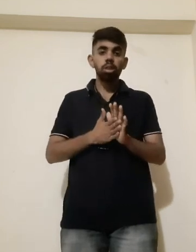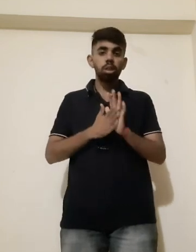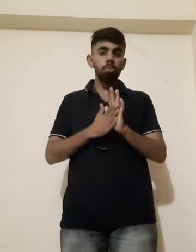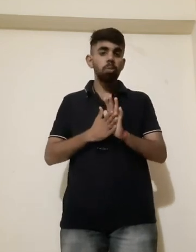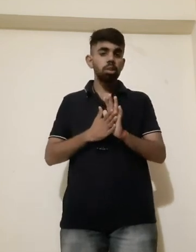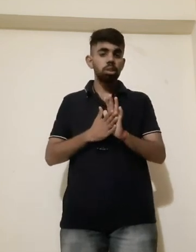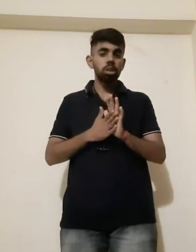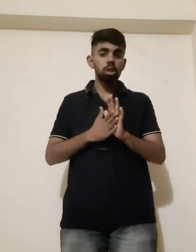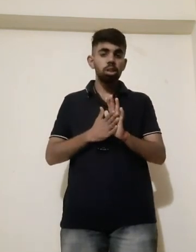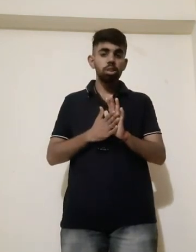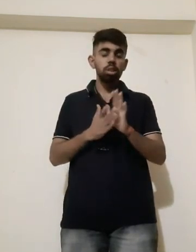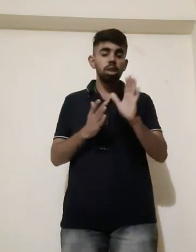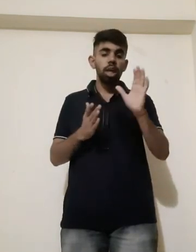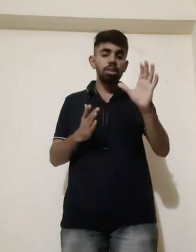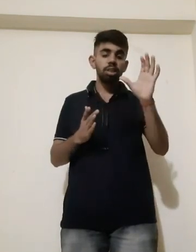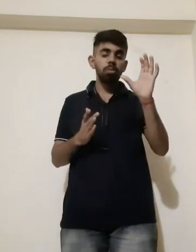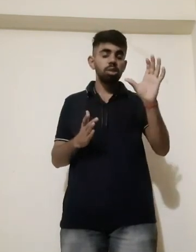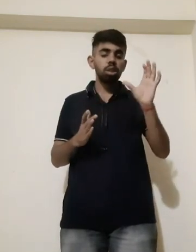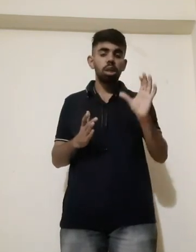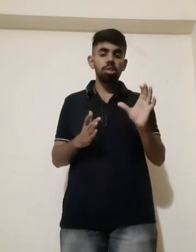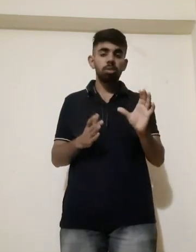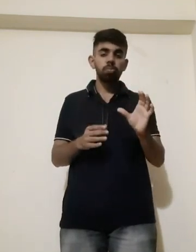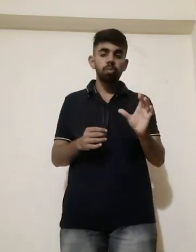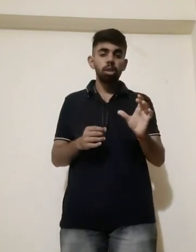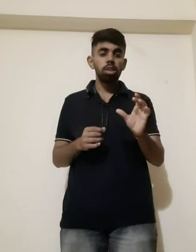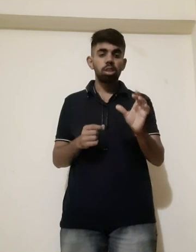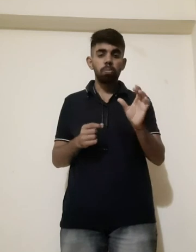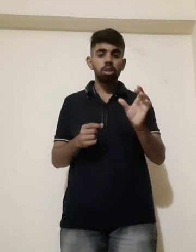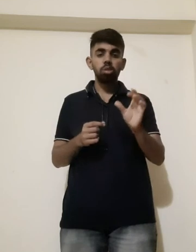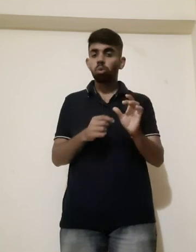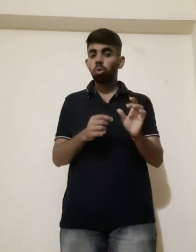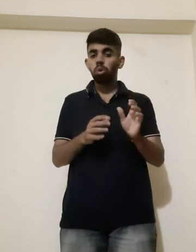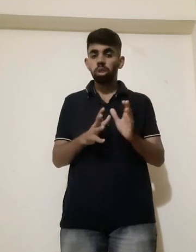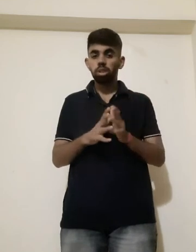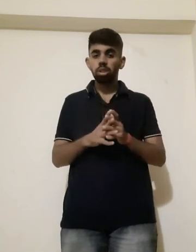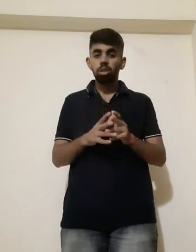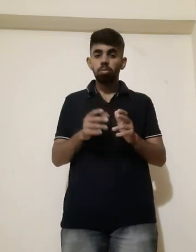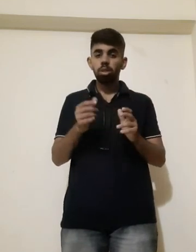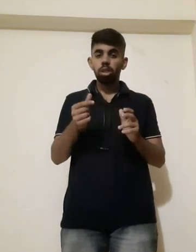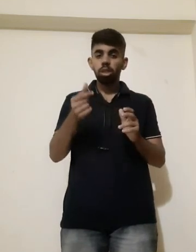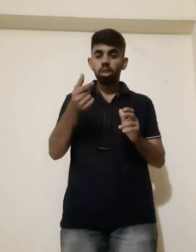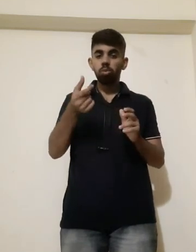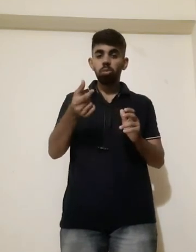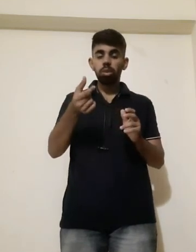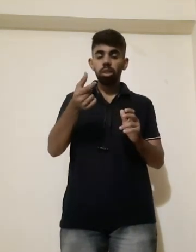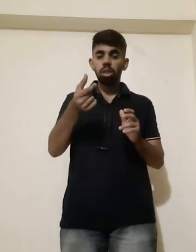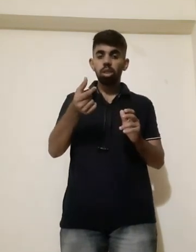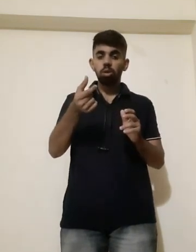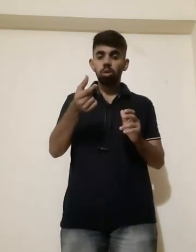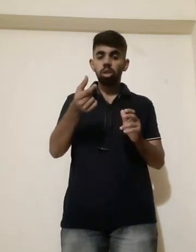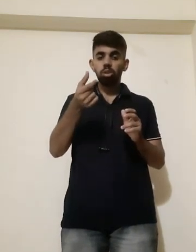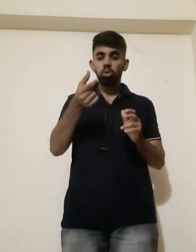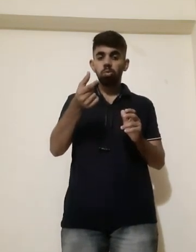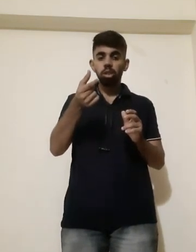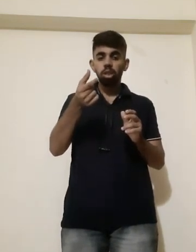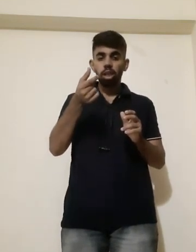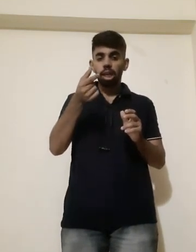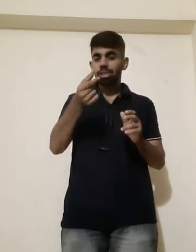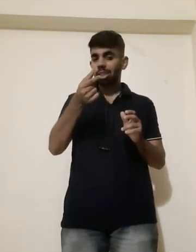the name of constructor is as same as the class name. It is uppercase or lowercase, but it will be or it should be as same